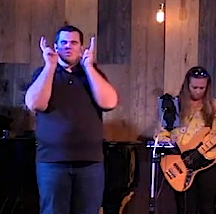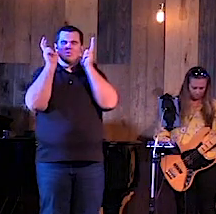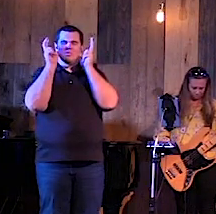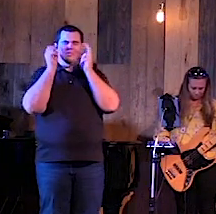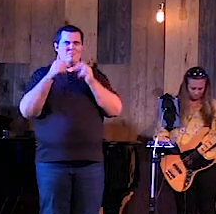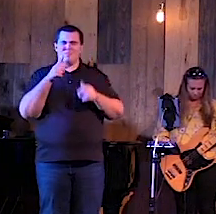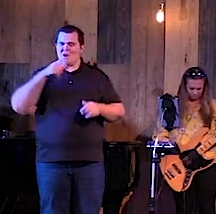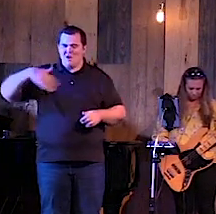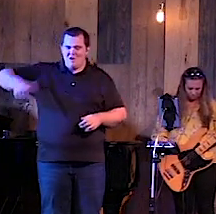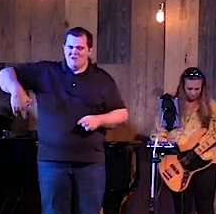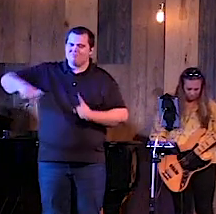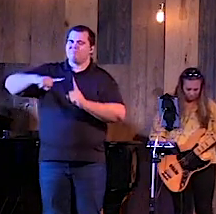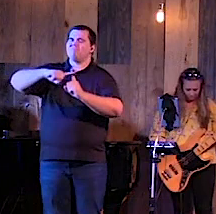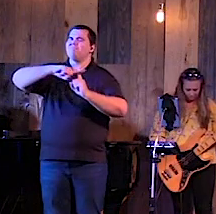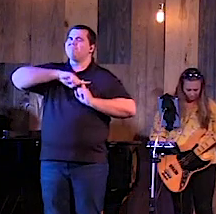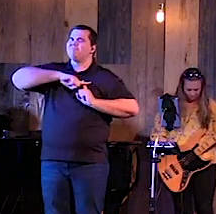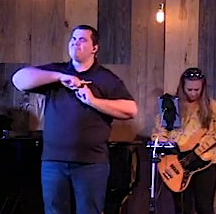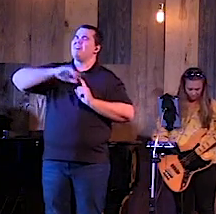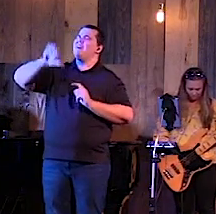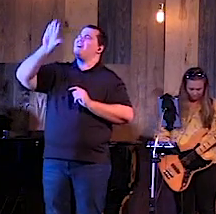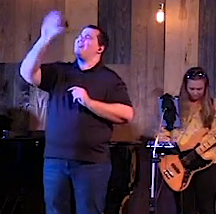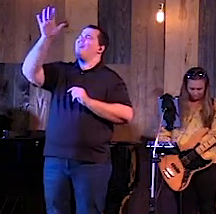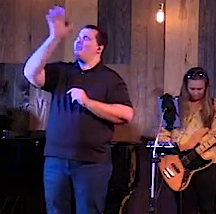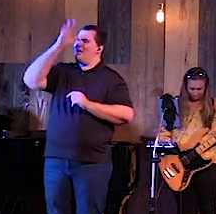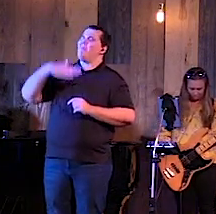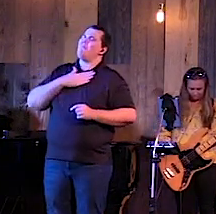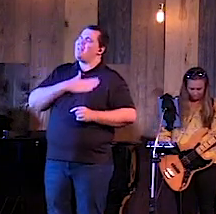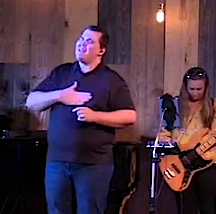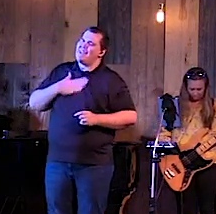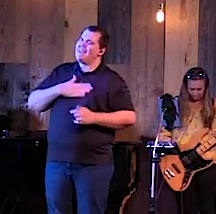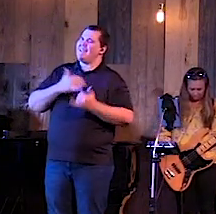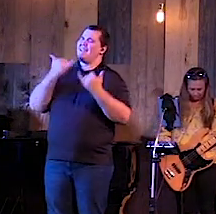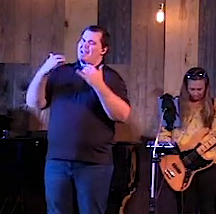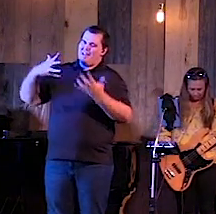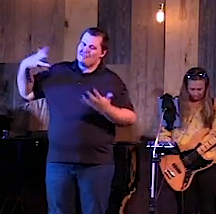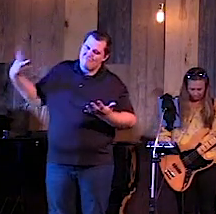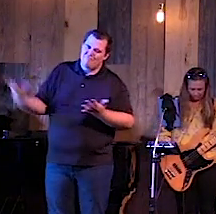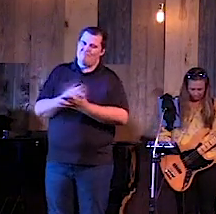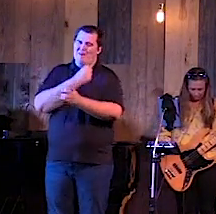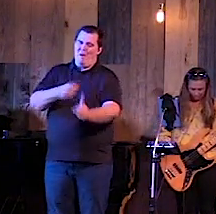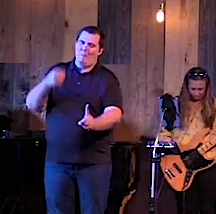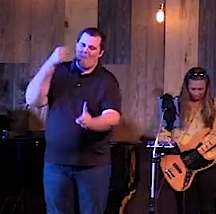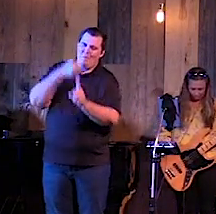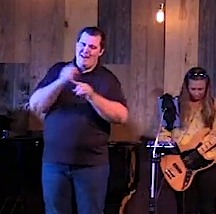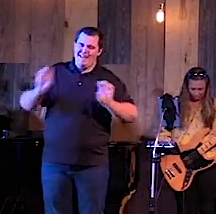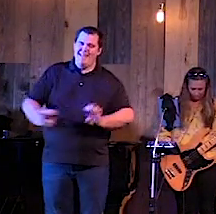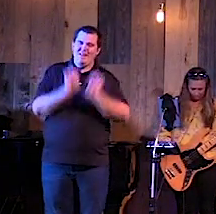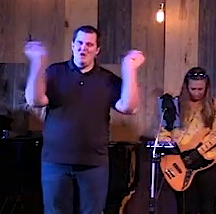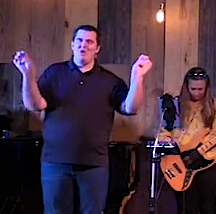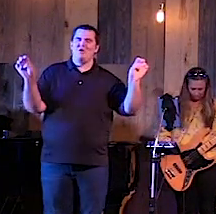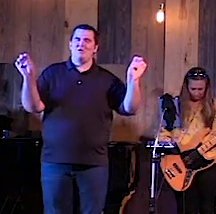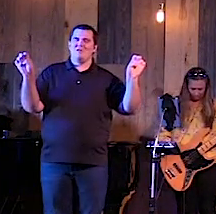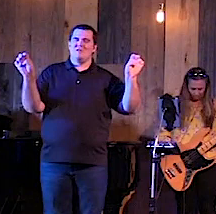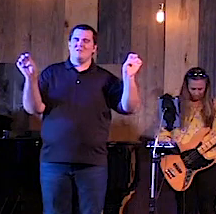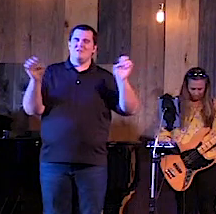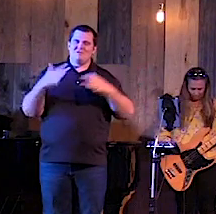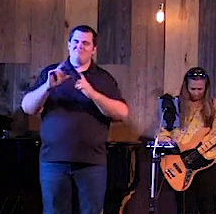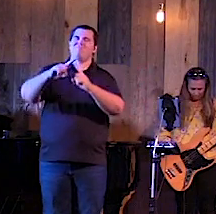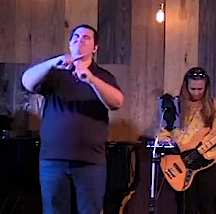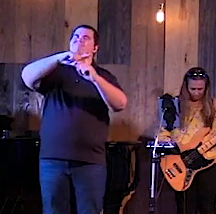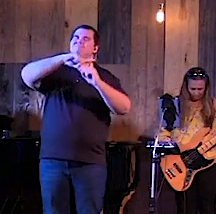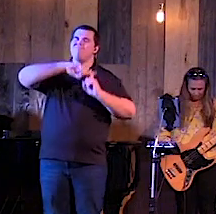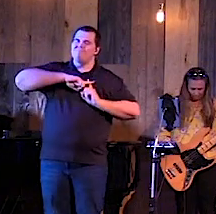that doesn't know you as Savior, Father, today, what better day than Easter than to come to